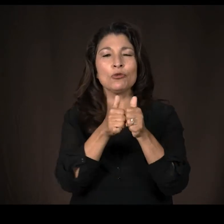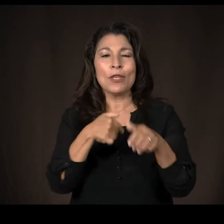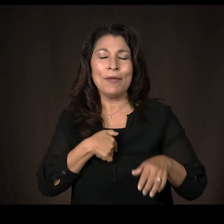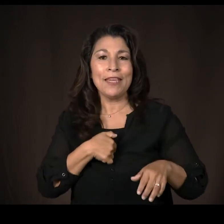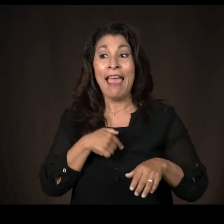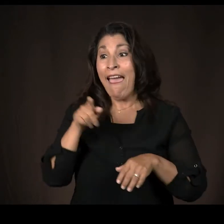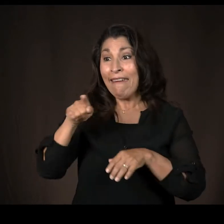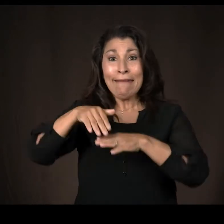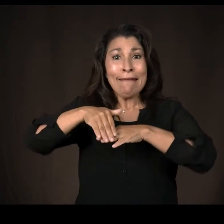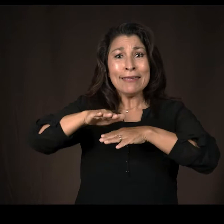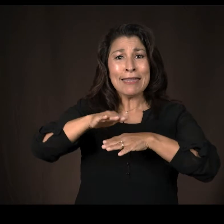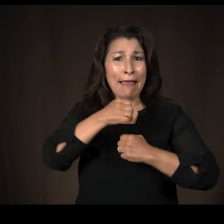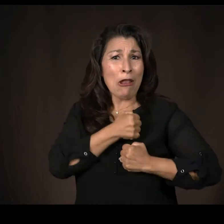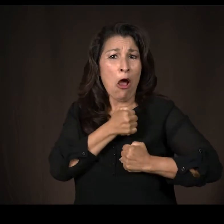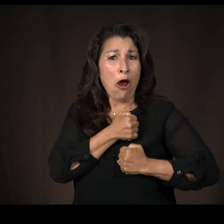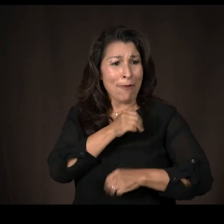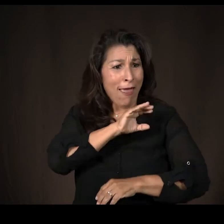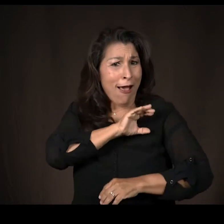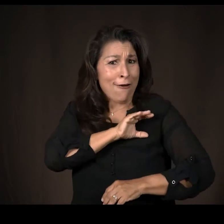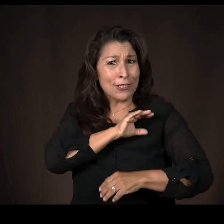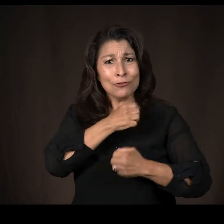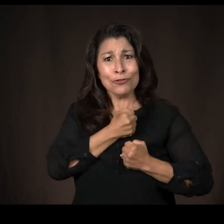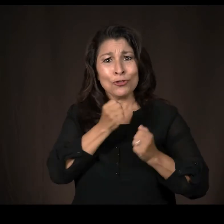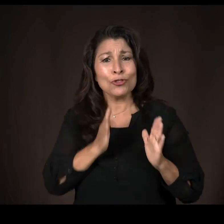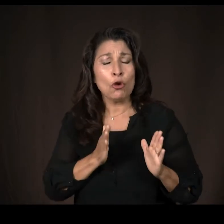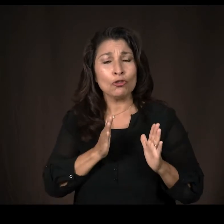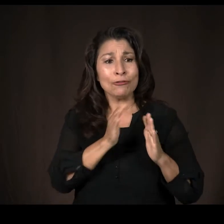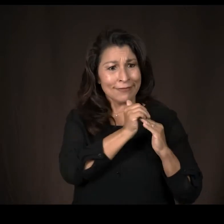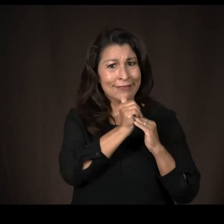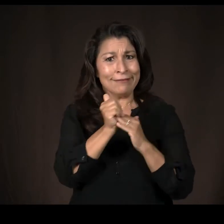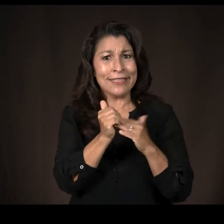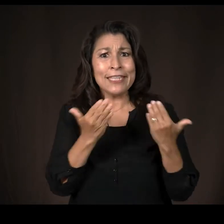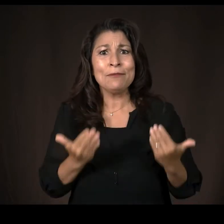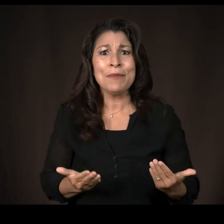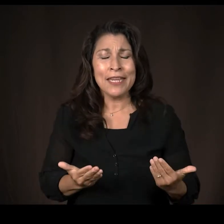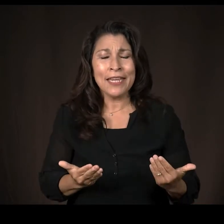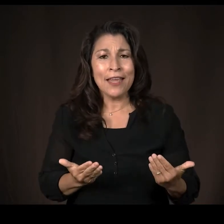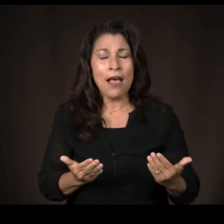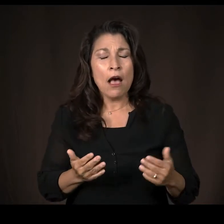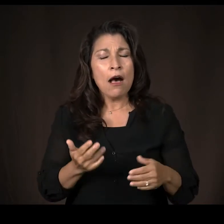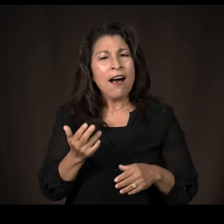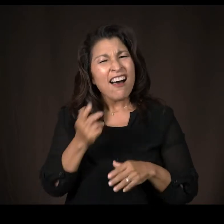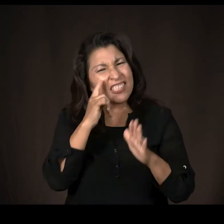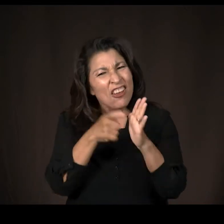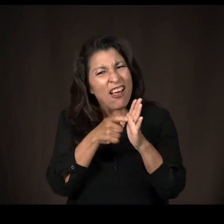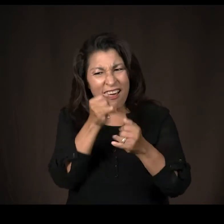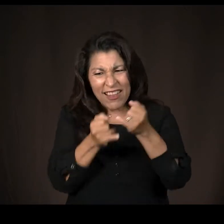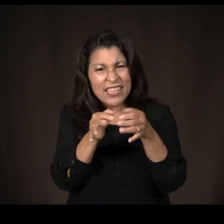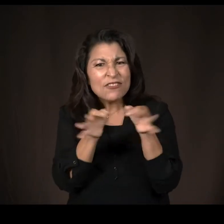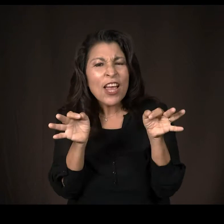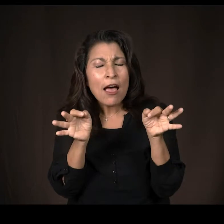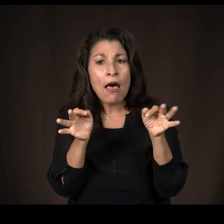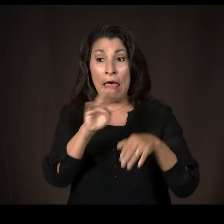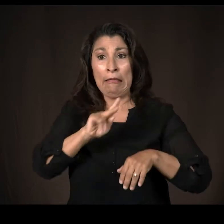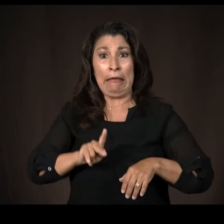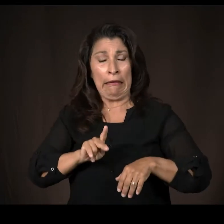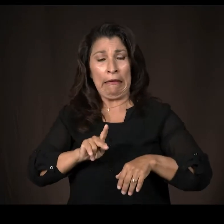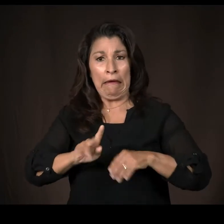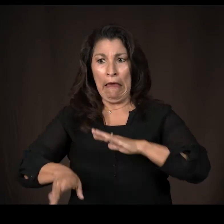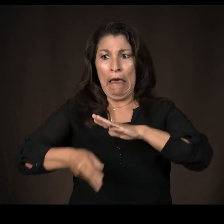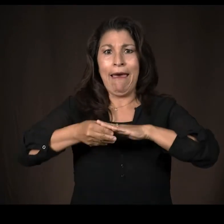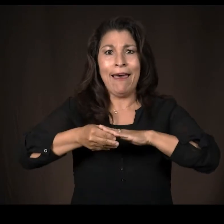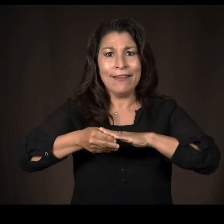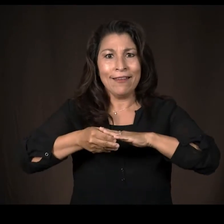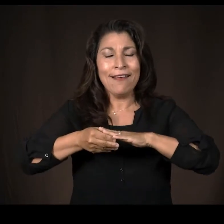army officers and soldiers on horses to escort me." Now, did you notice that last phrase? The